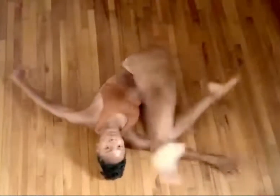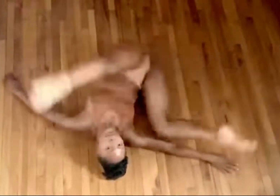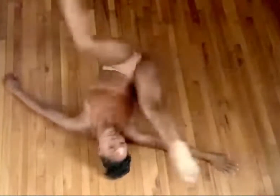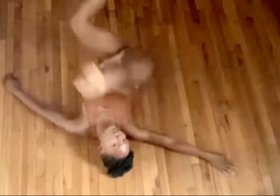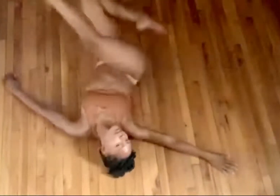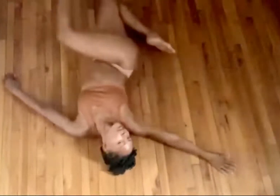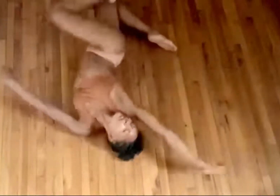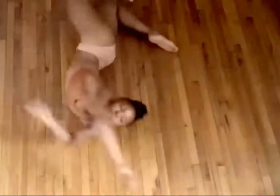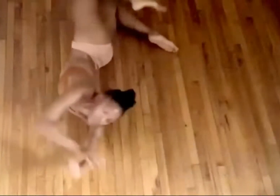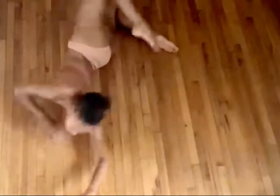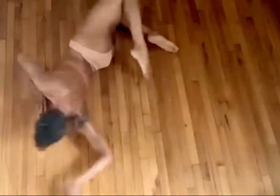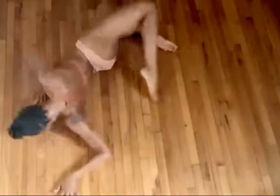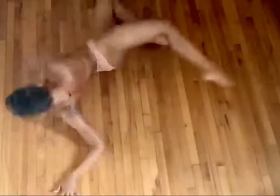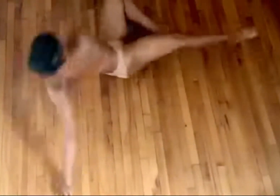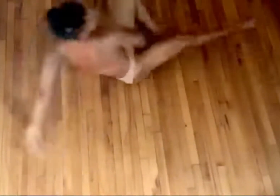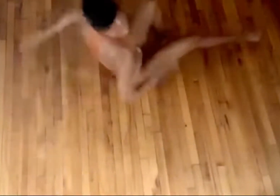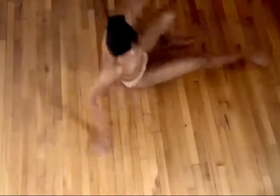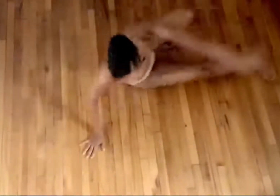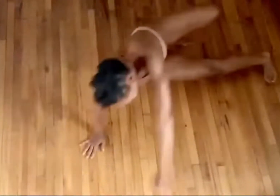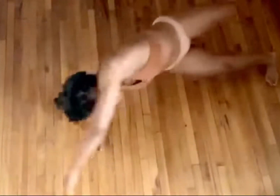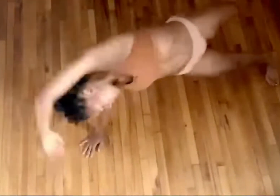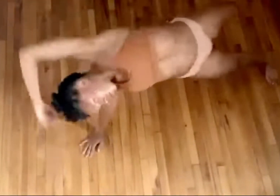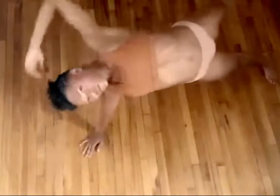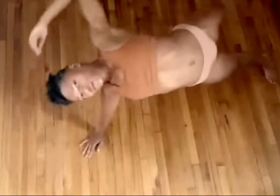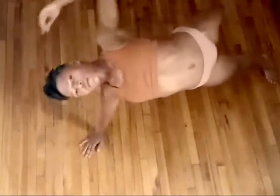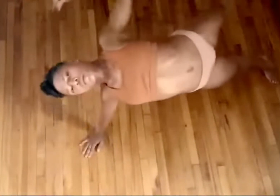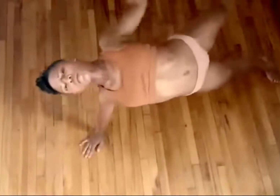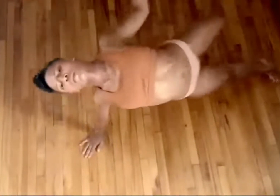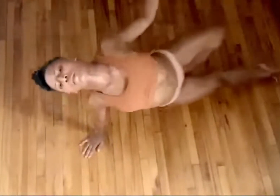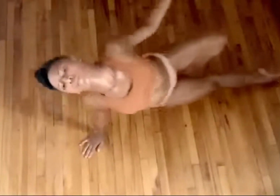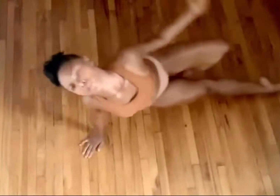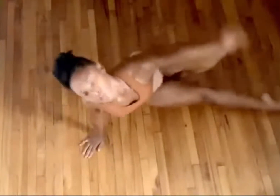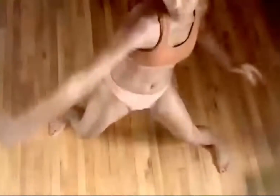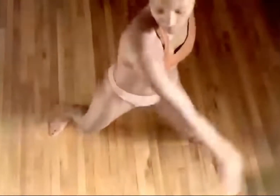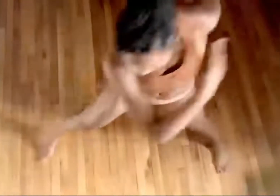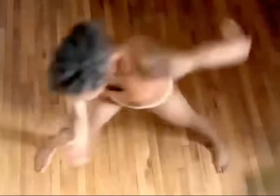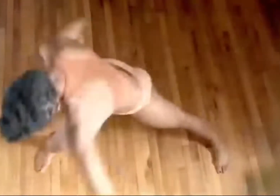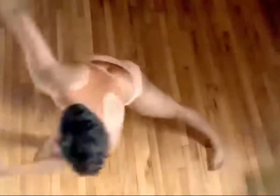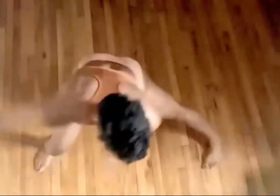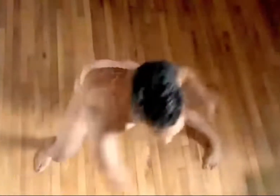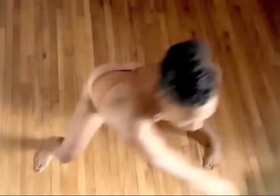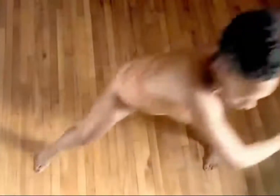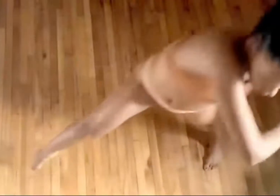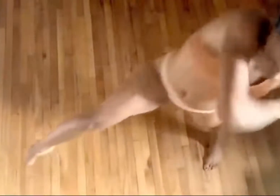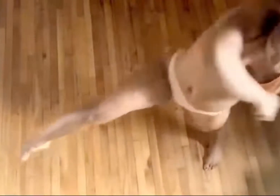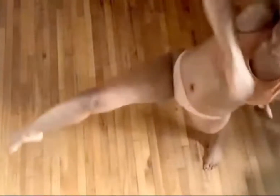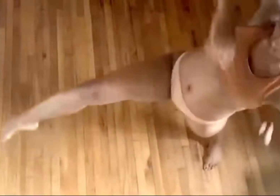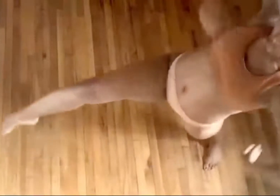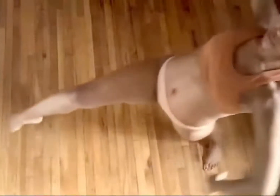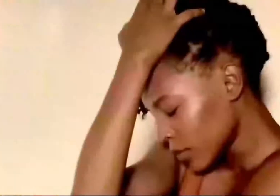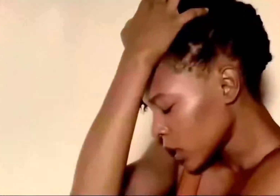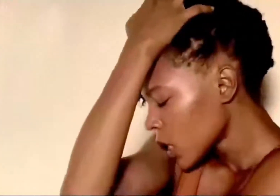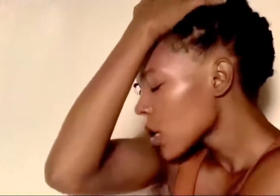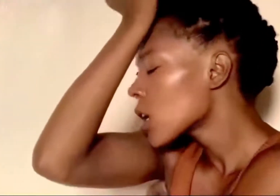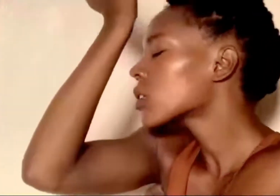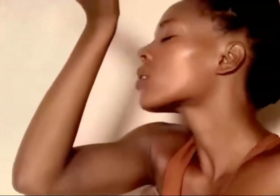Say I wanna change you. That was never